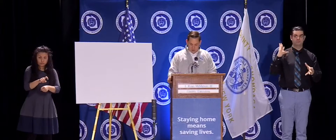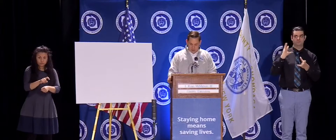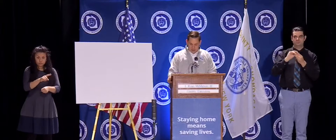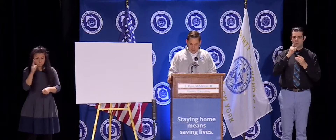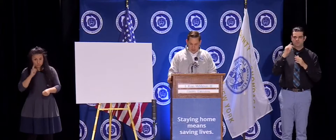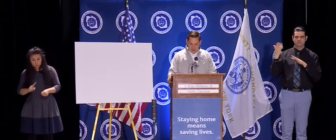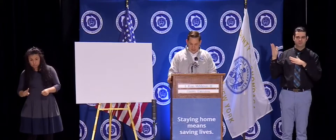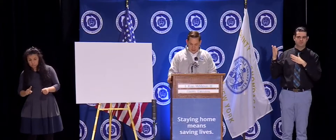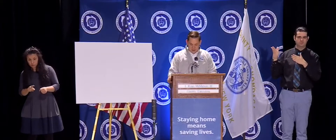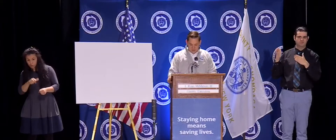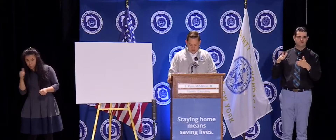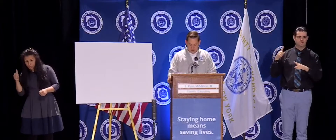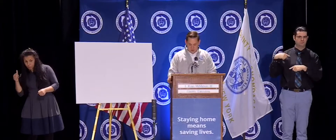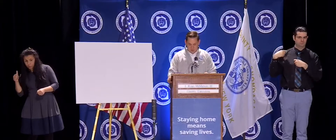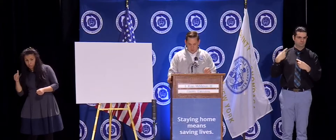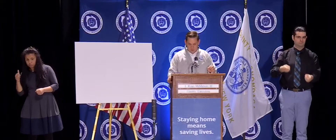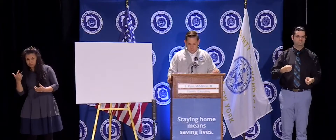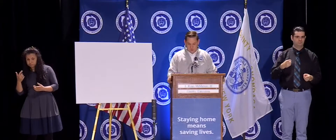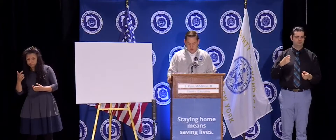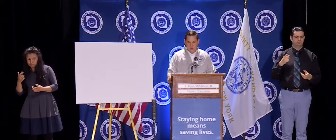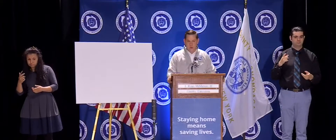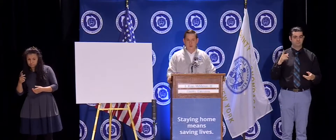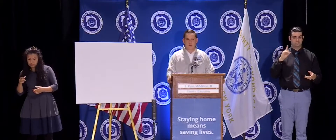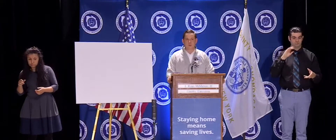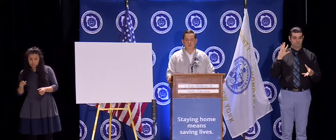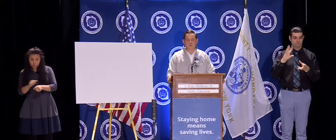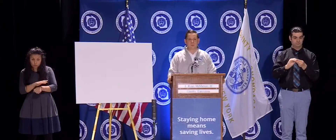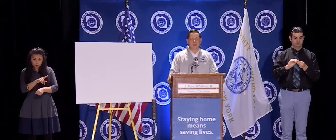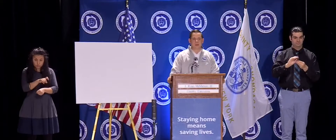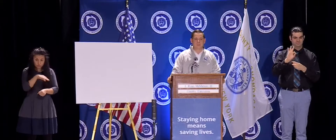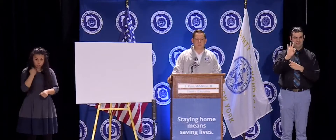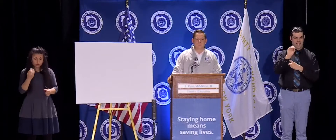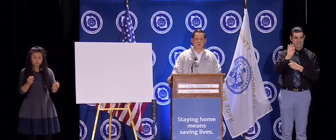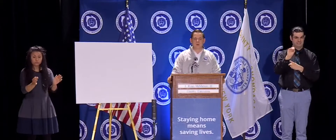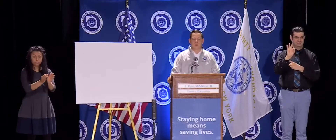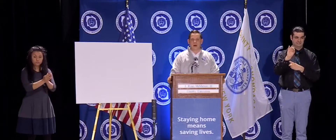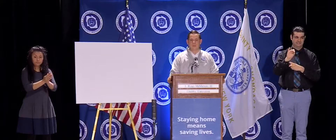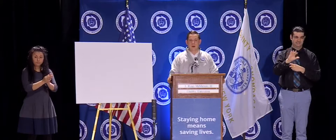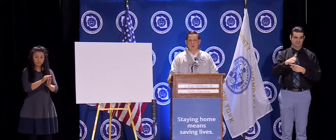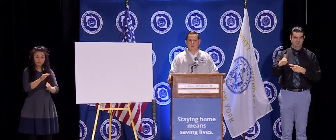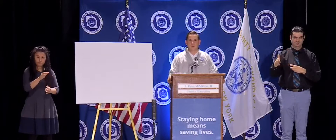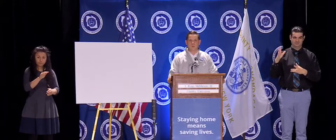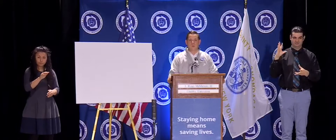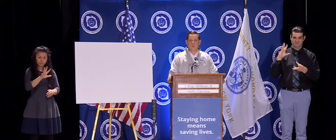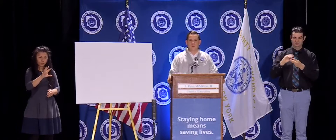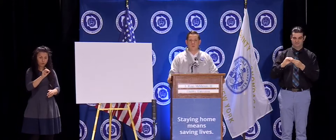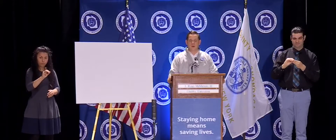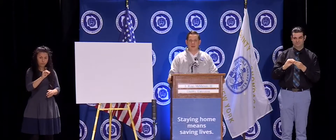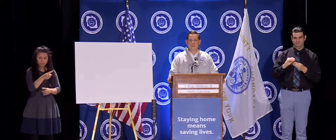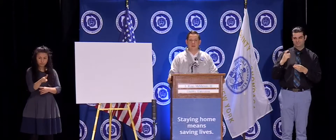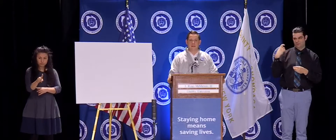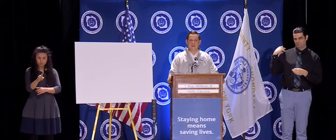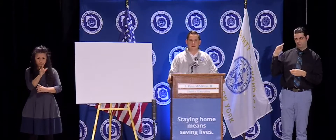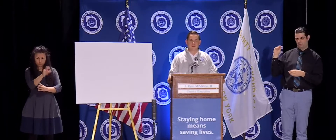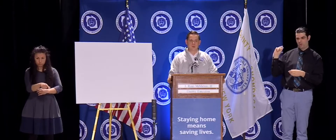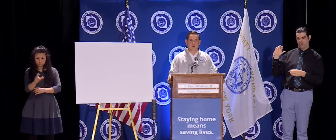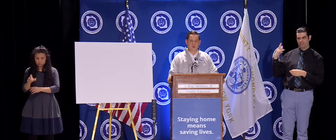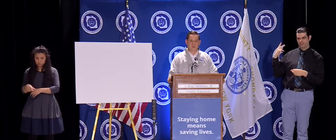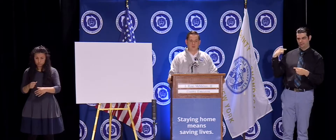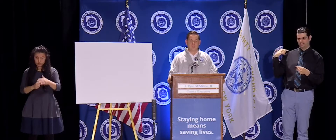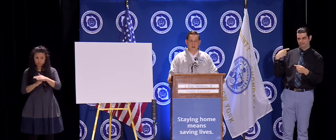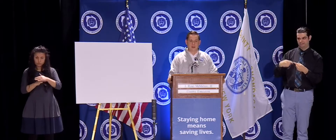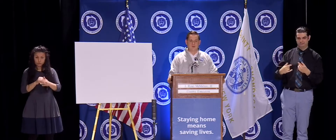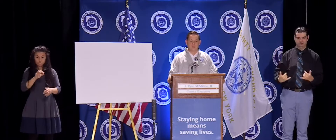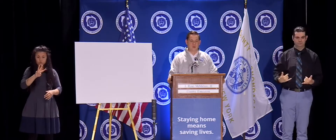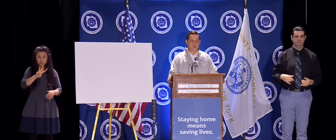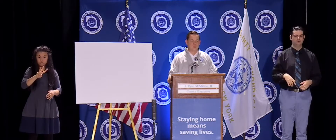We've now had 90 deaths related to COVID, 32 in nursing homes. We don't know a lot about what that means. We know